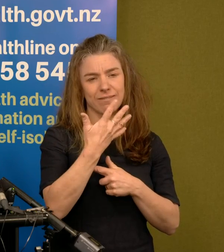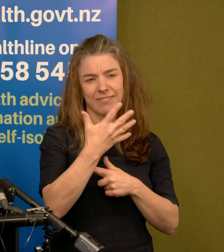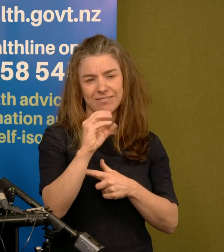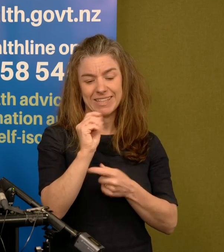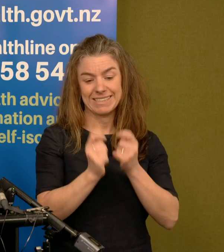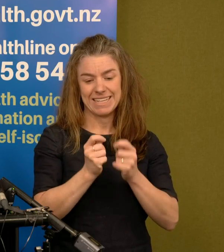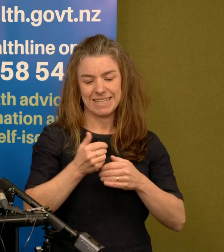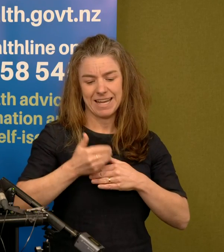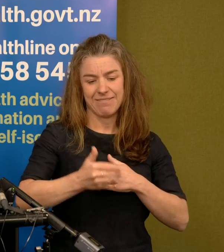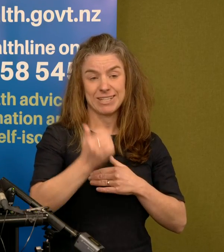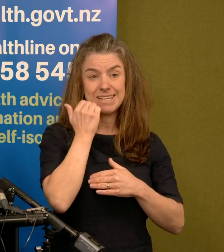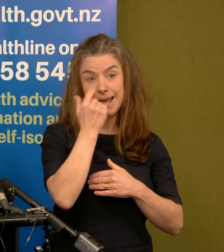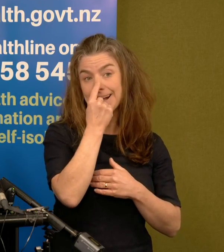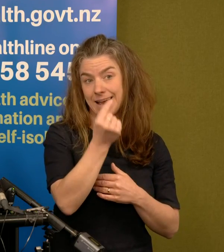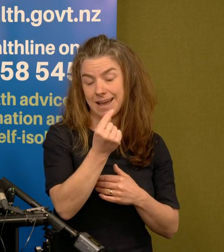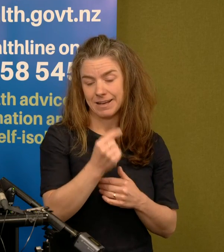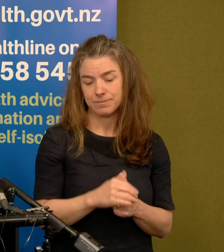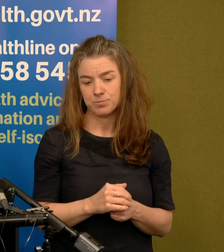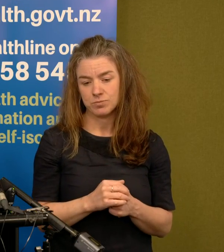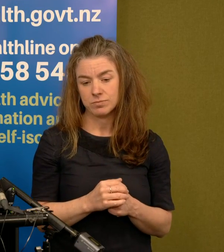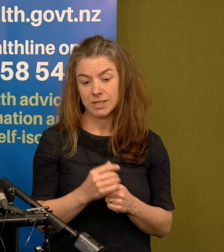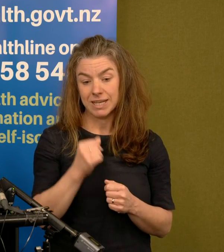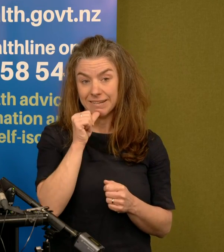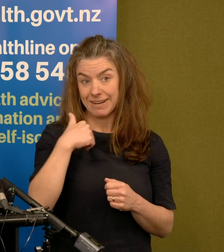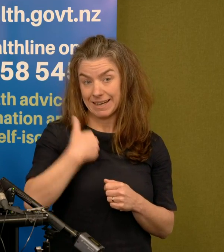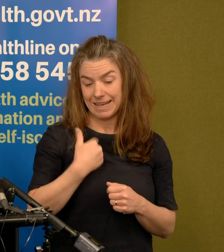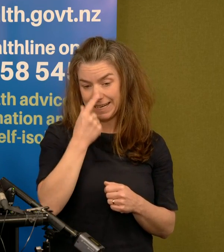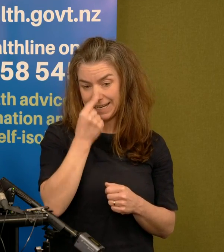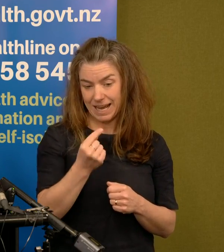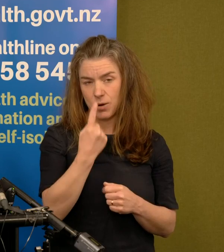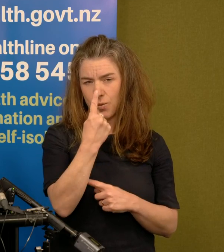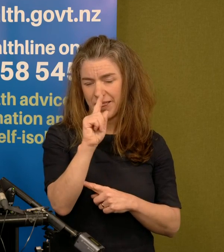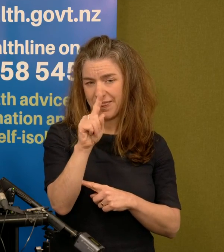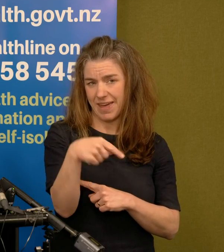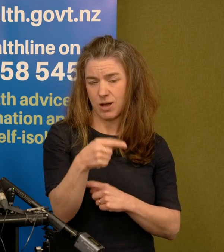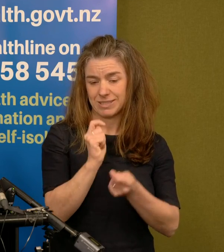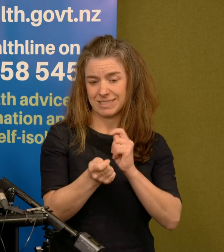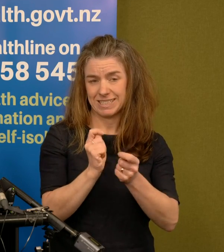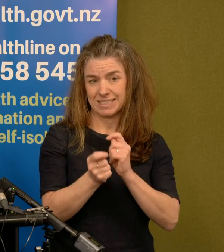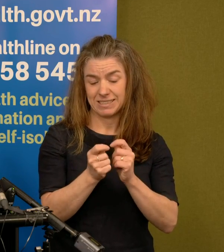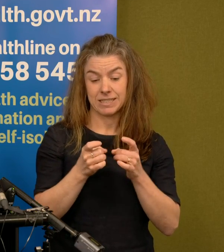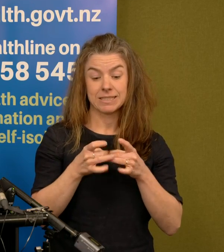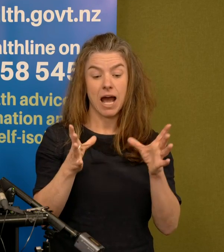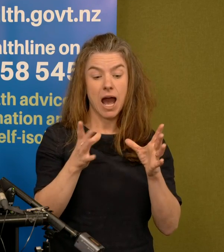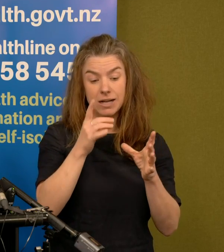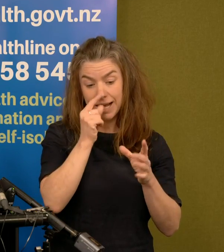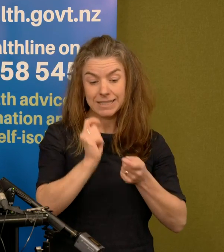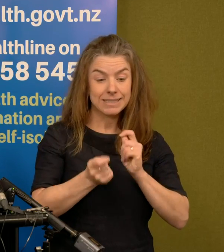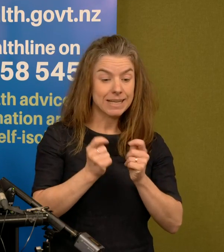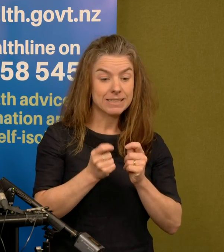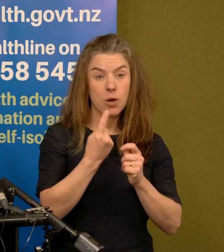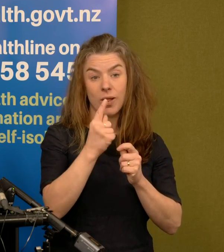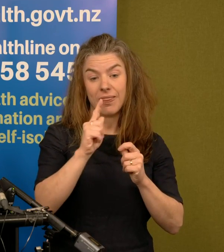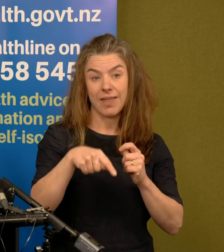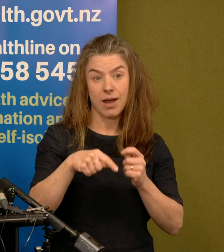day, and additional capability of up to a further 1,000 daily tests will be coming on stream over the next couple of